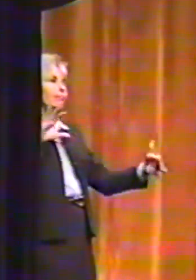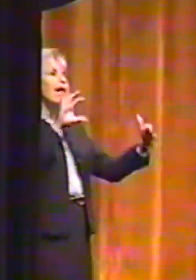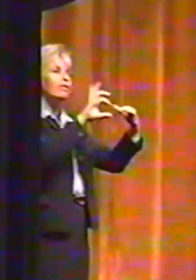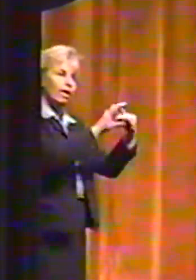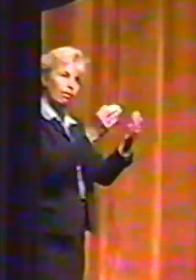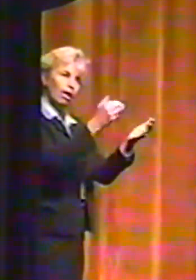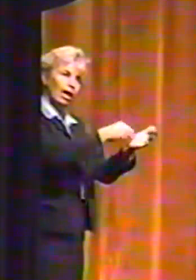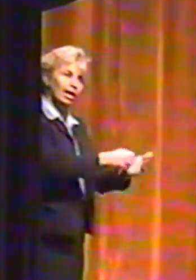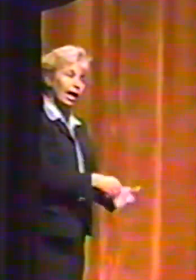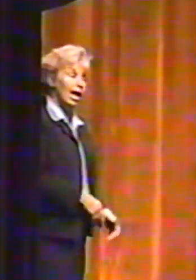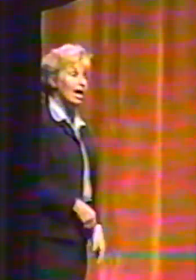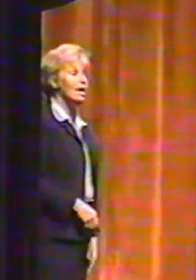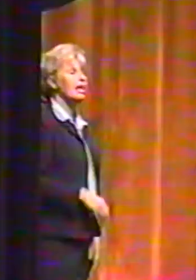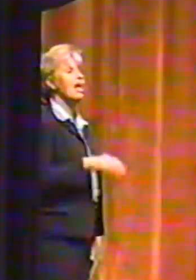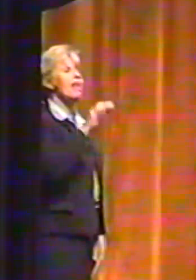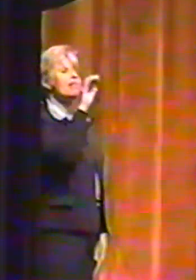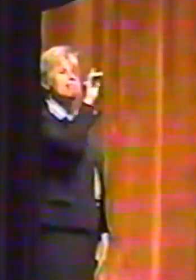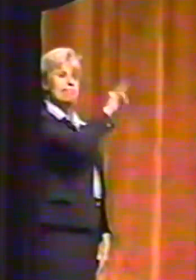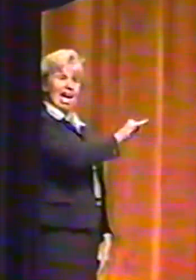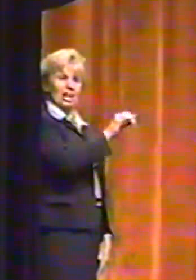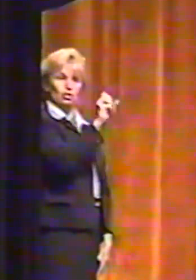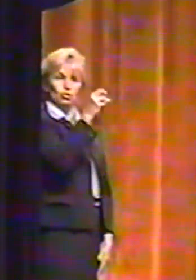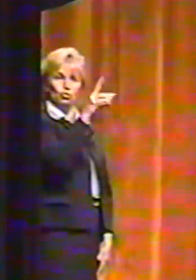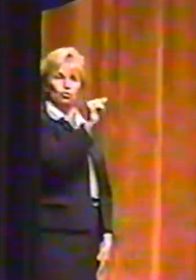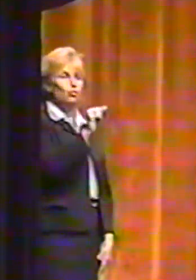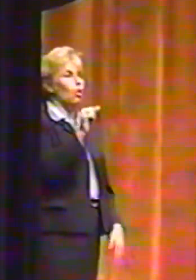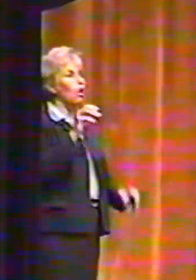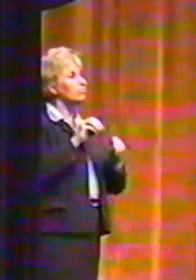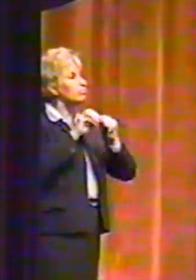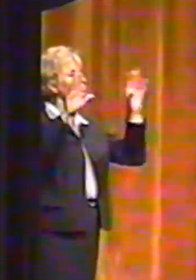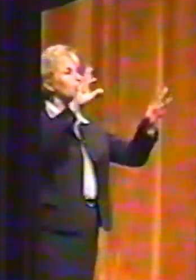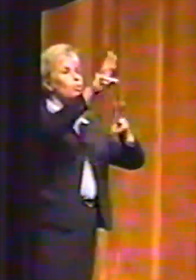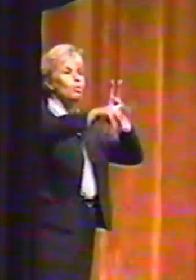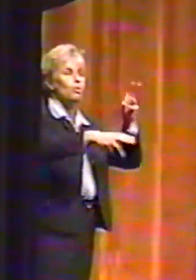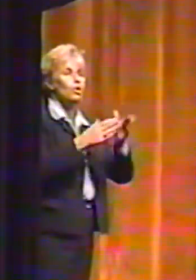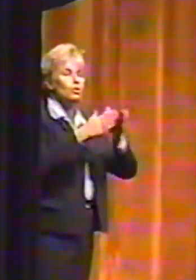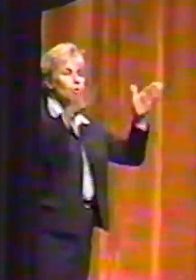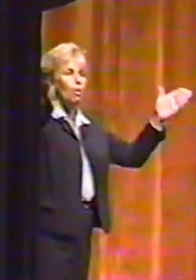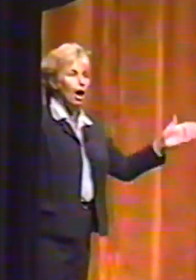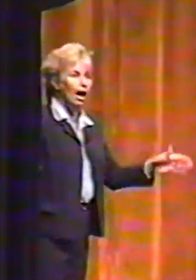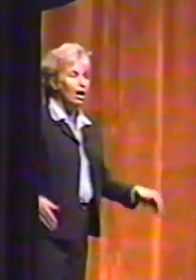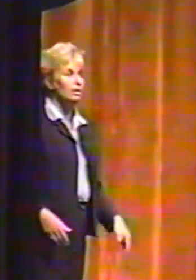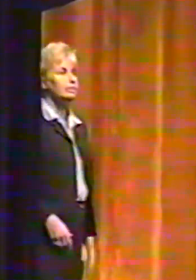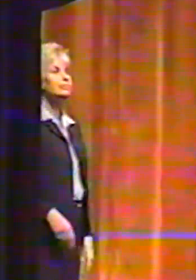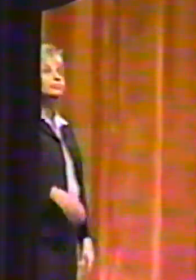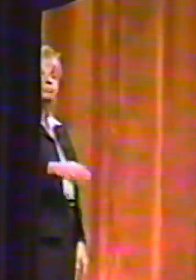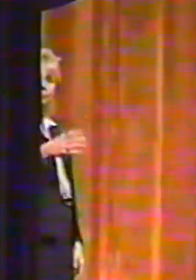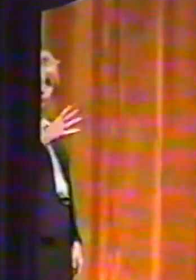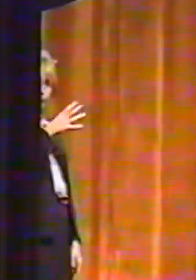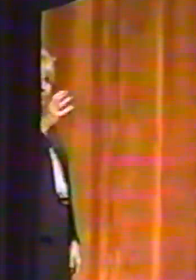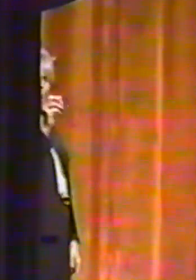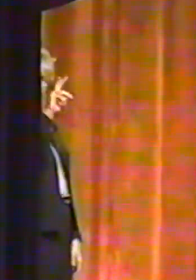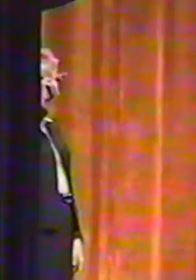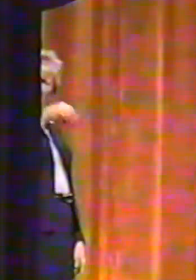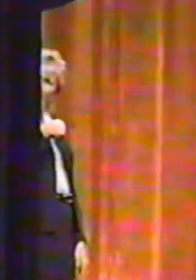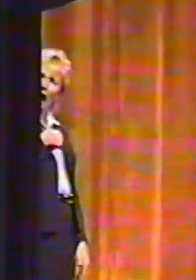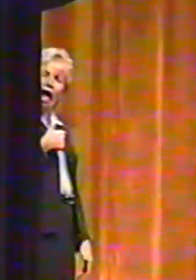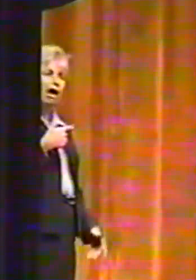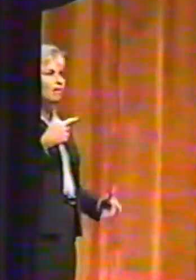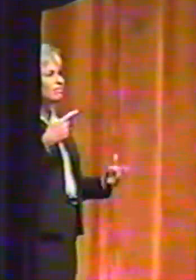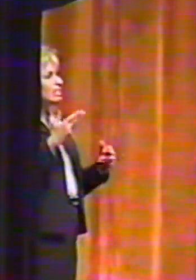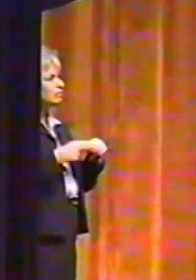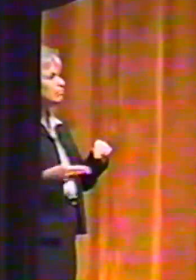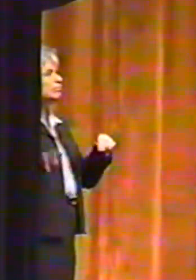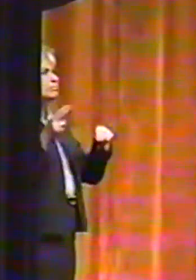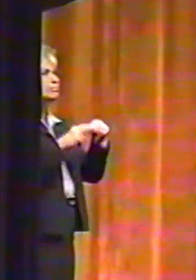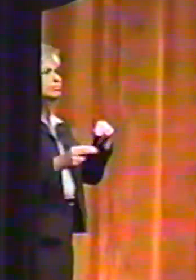audience, and an Asian news service went so far as to call Portland "De-Portland" because of the growing reputation that it had because of the